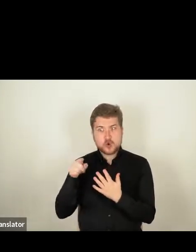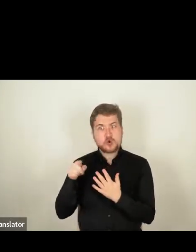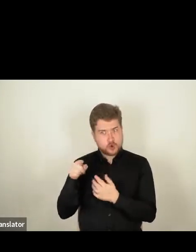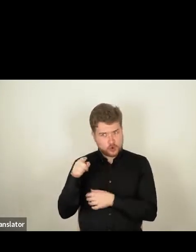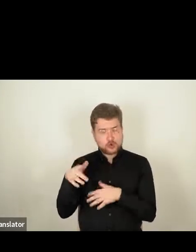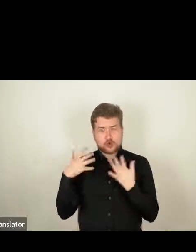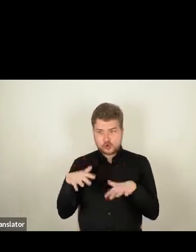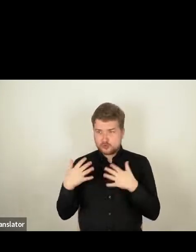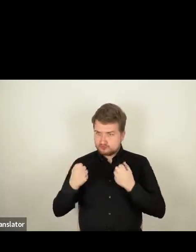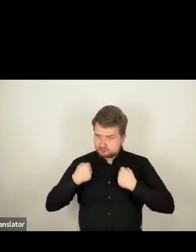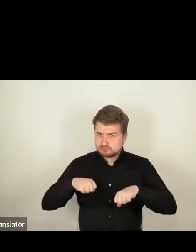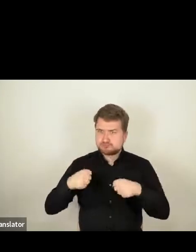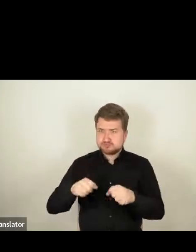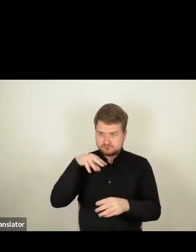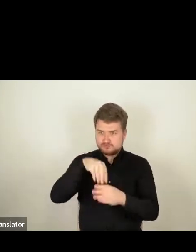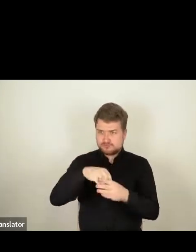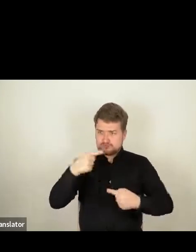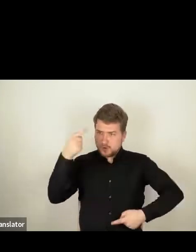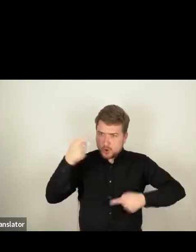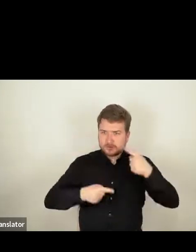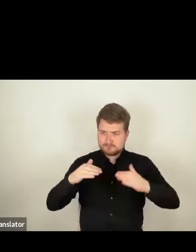have to say.